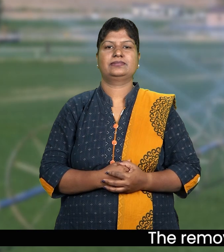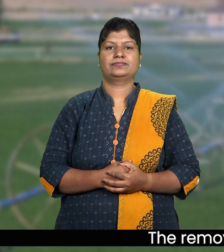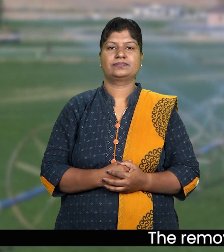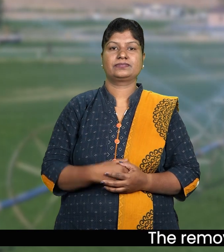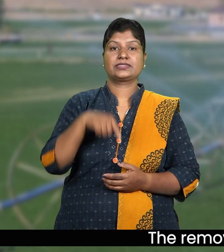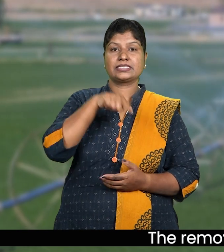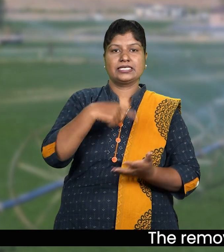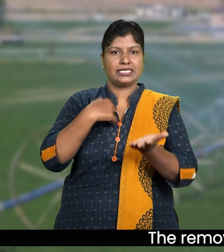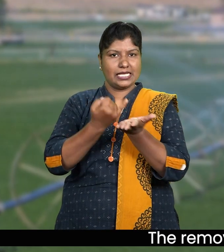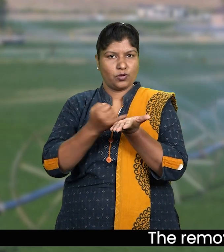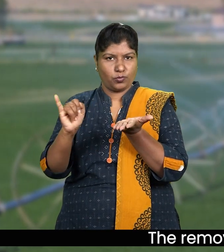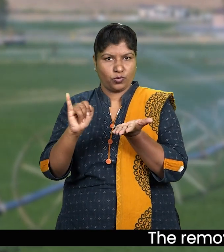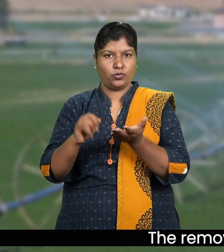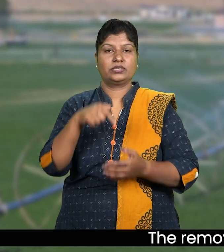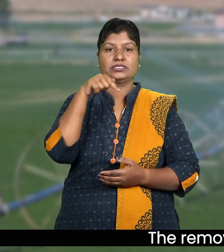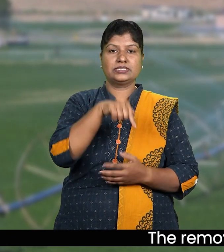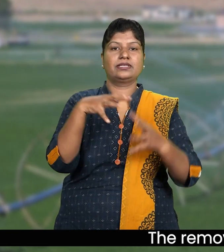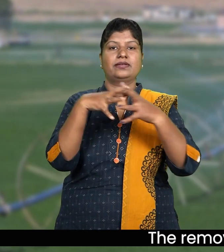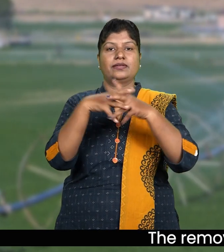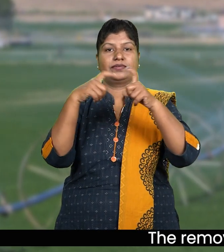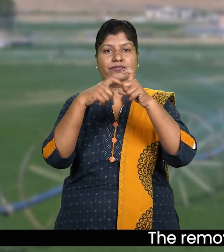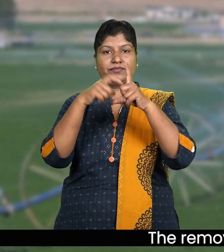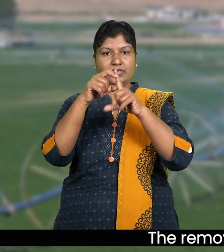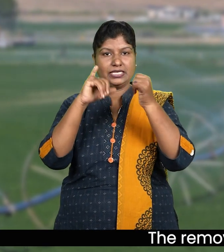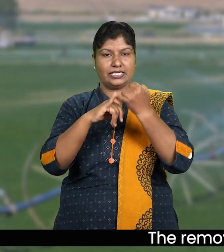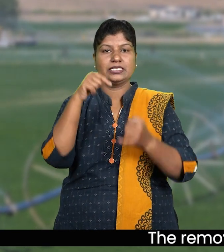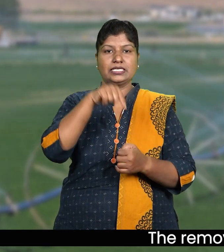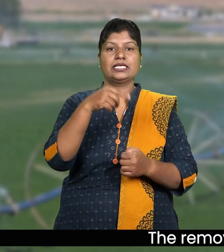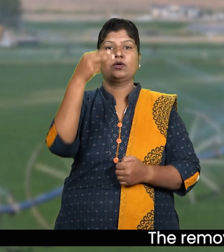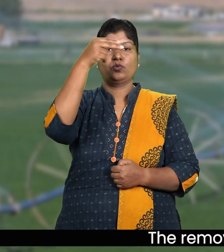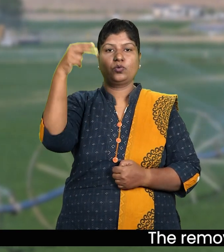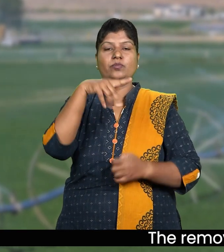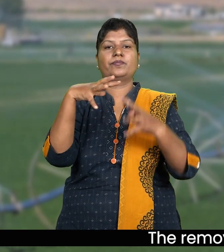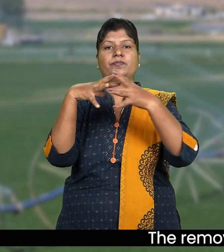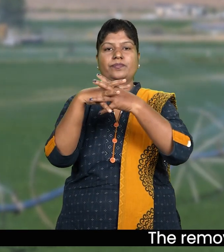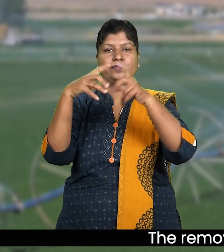The removal of weeds is called weeding.